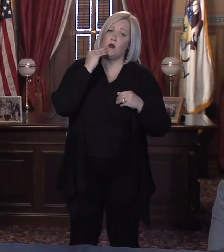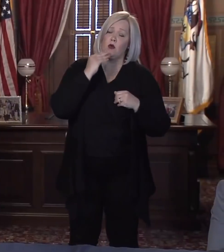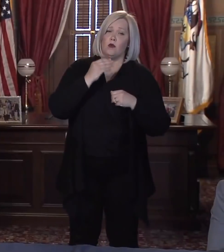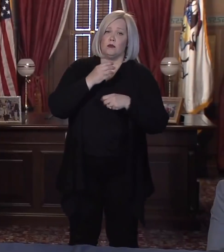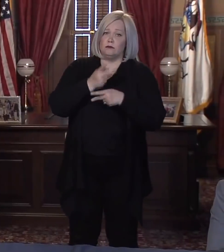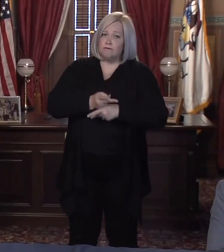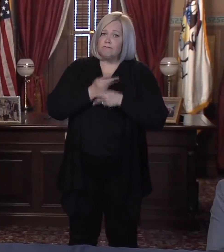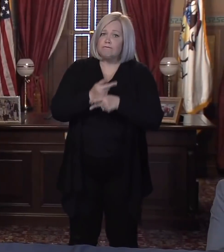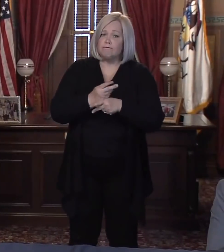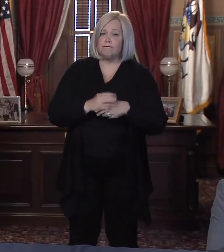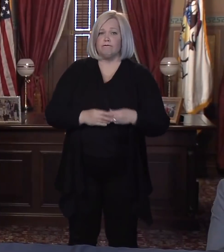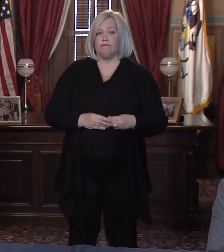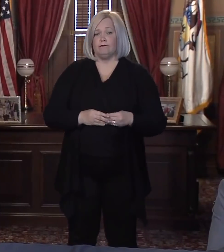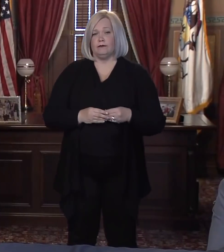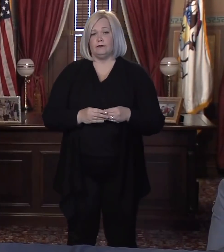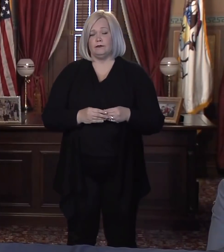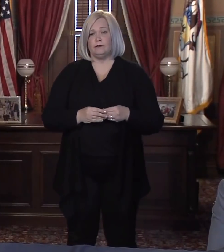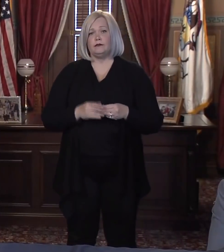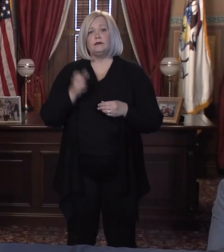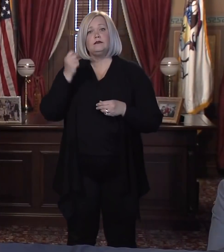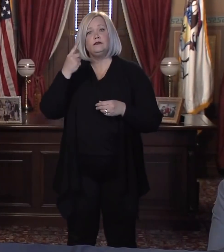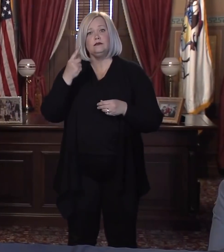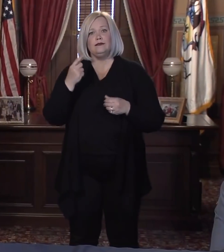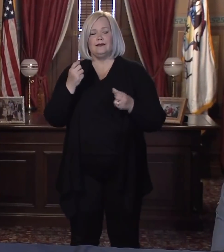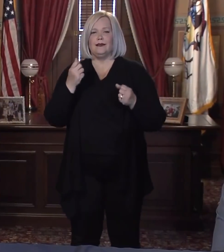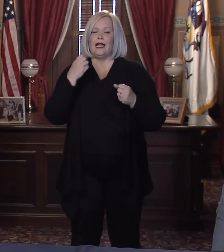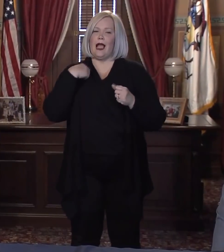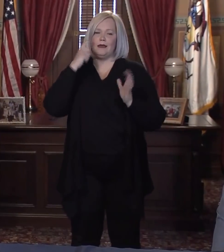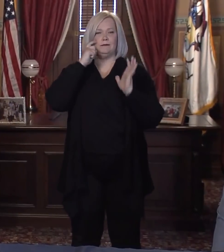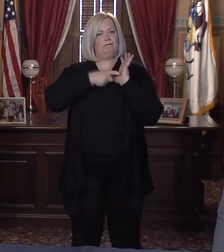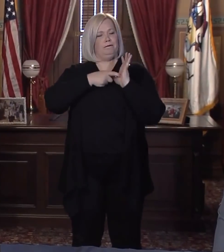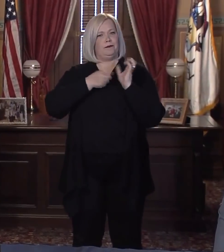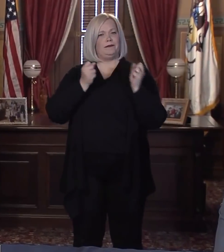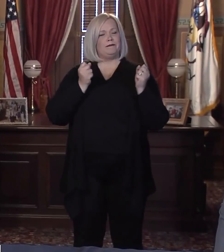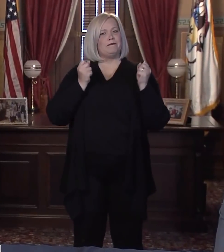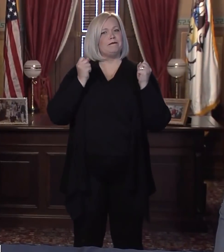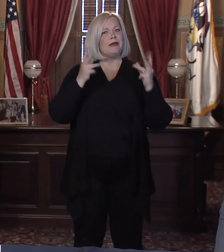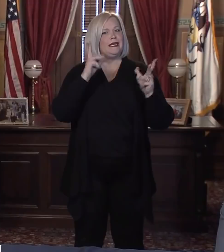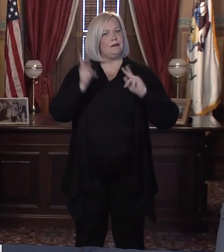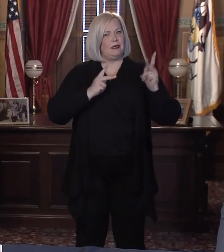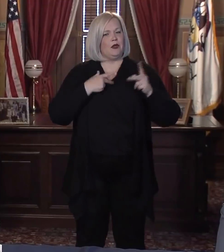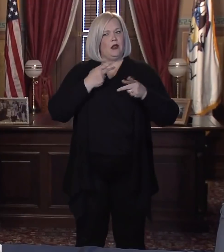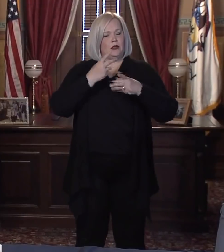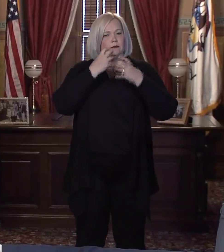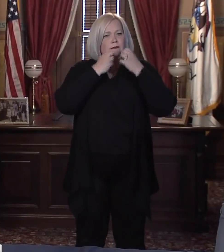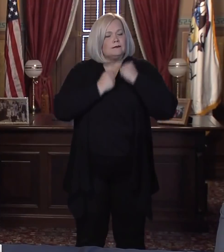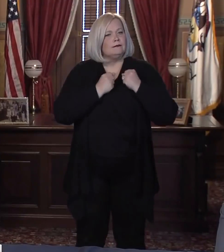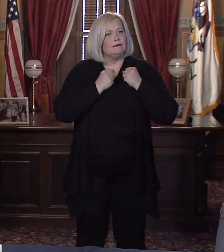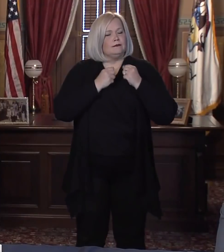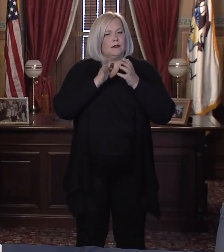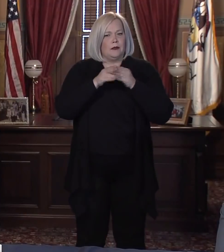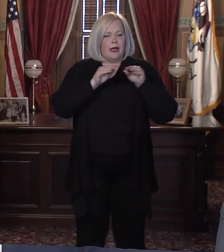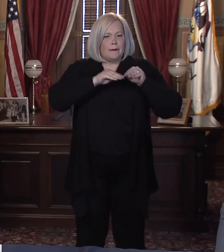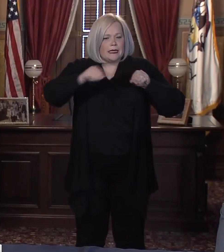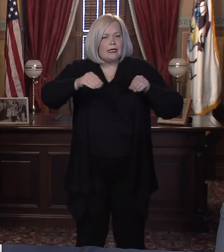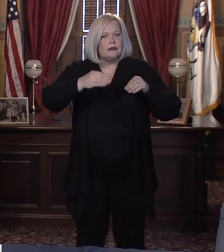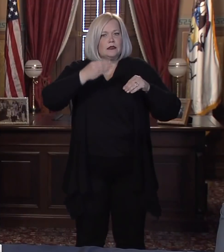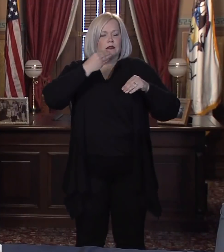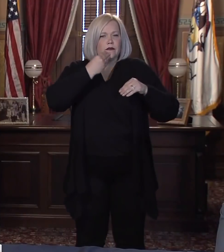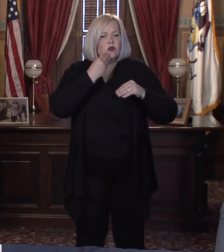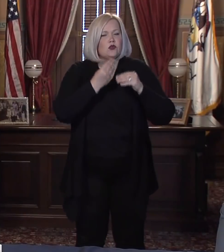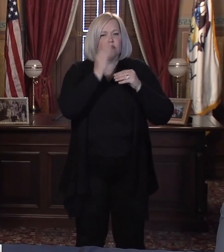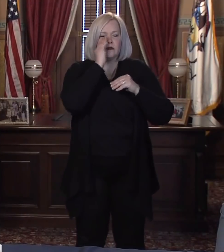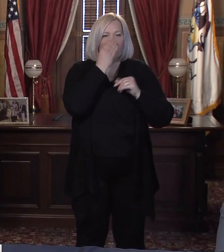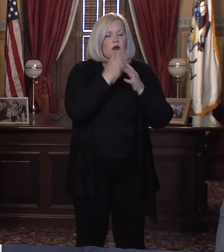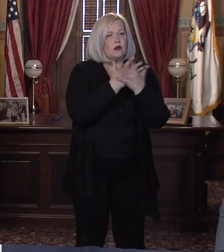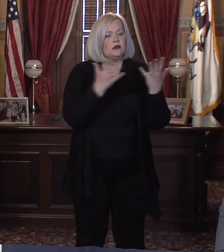I recognize that there are a lot of passionate gardeners in Michigan, and I've heard from a lot of you. Now, we need to recognize that